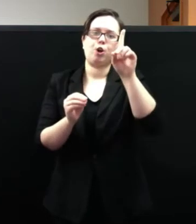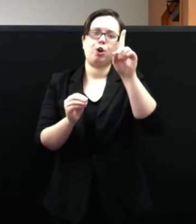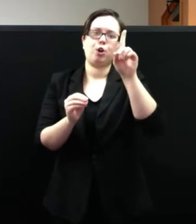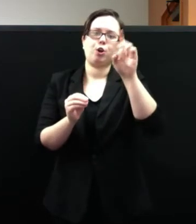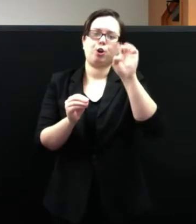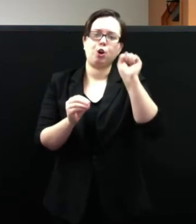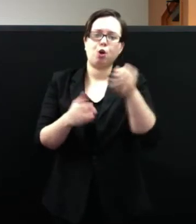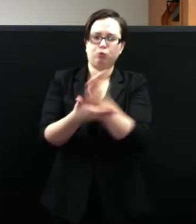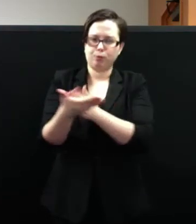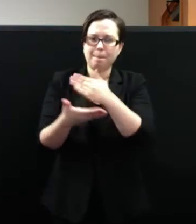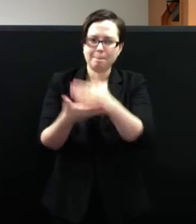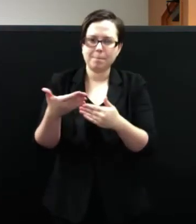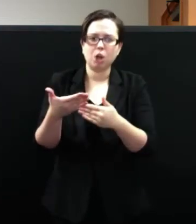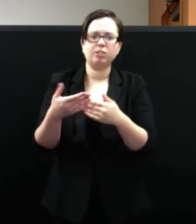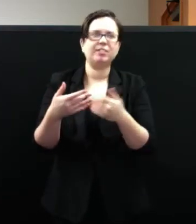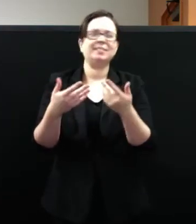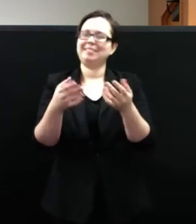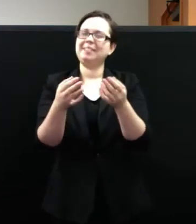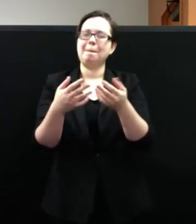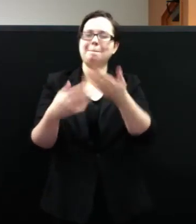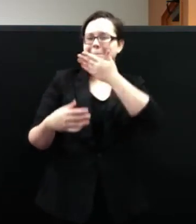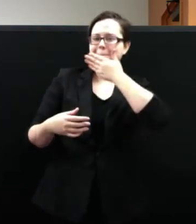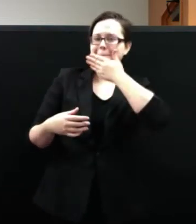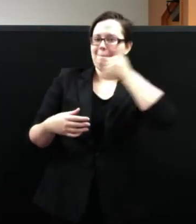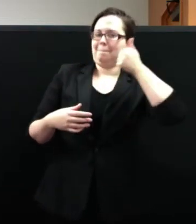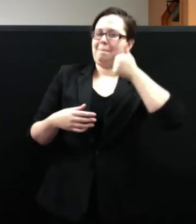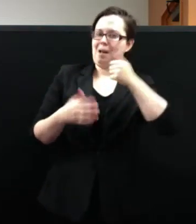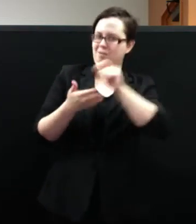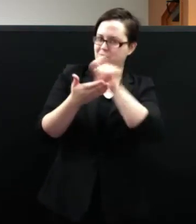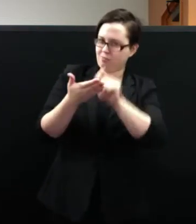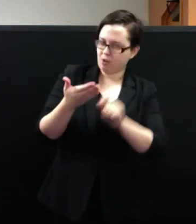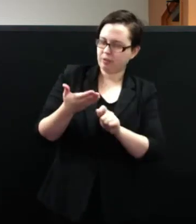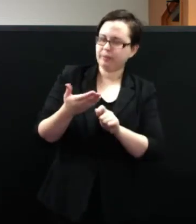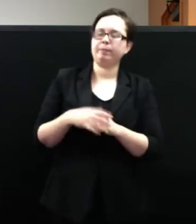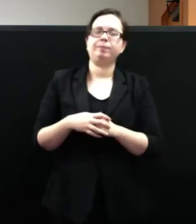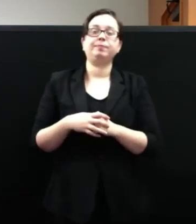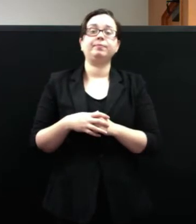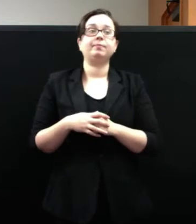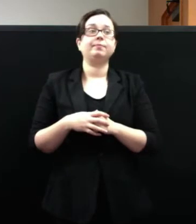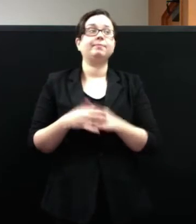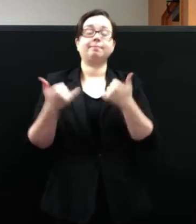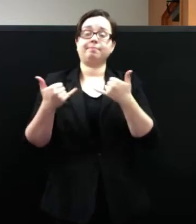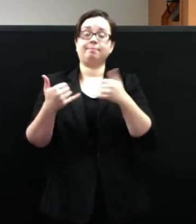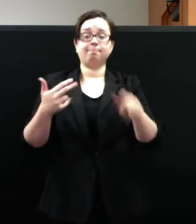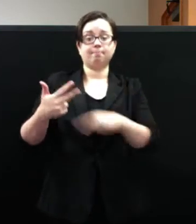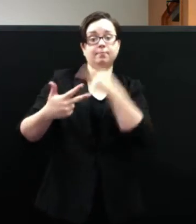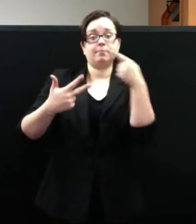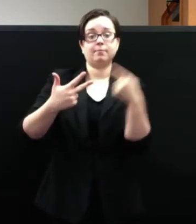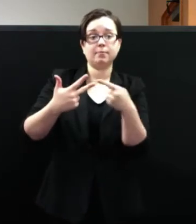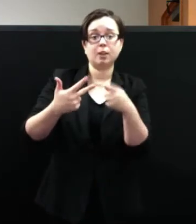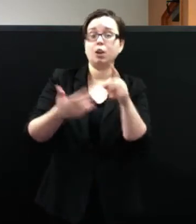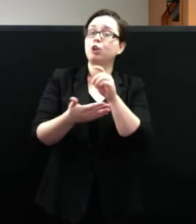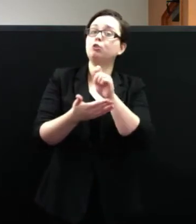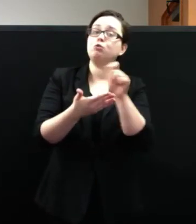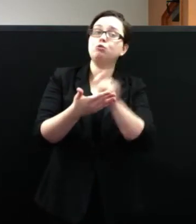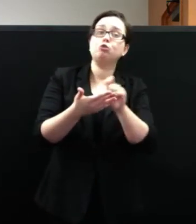are much richer. And this brings us to our third part of the exercise, which is to draw how to make toast, but this time in a group. So what